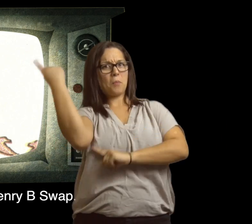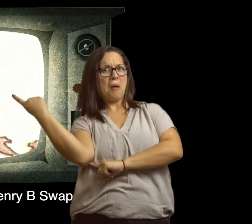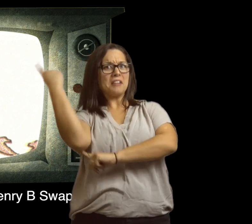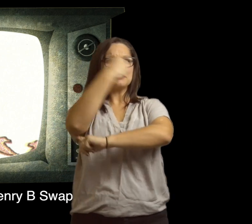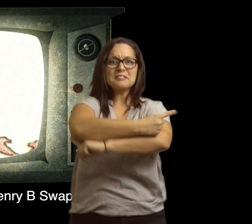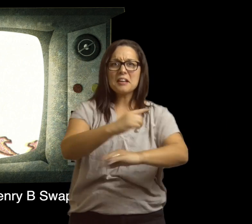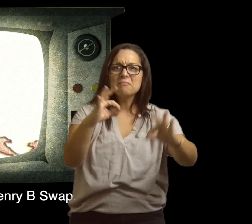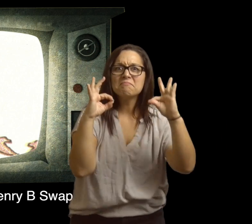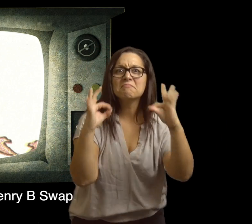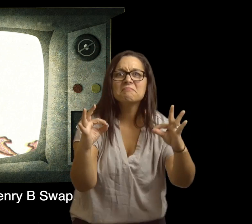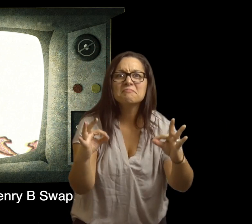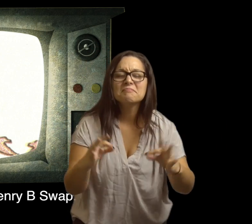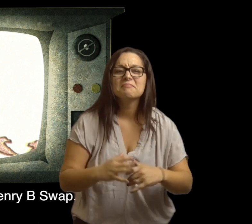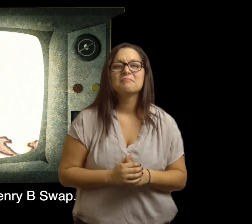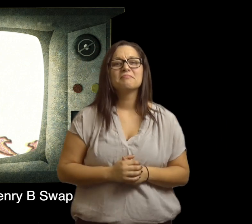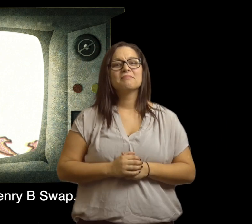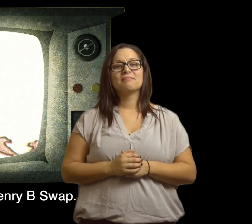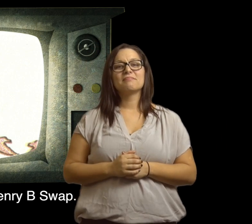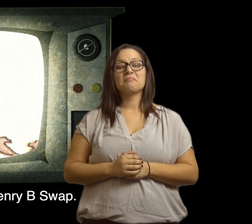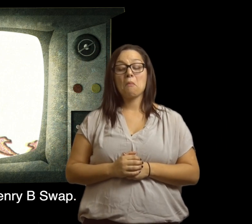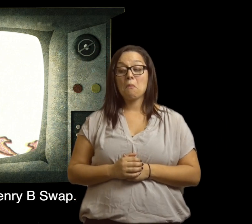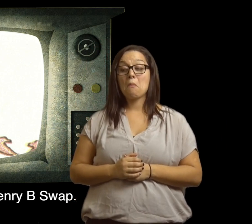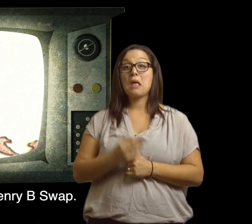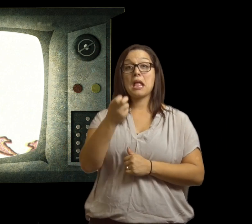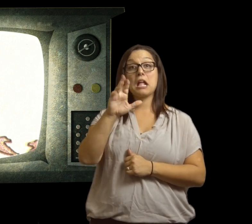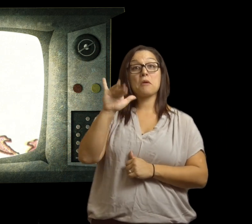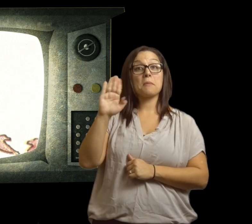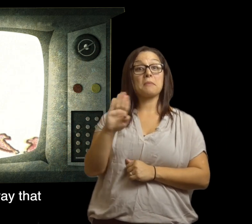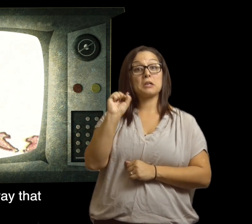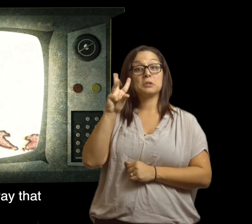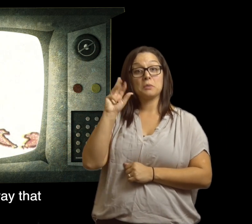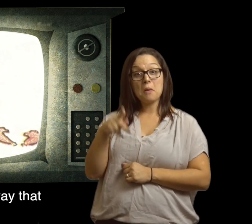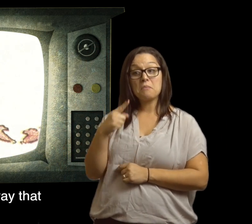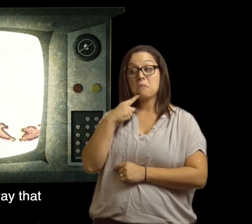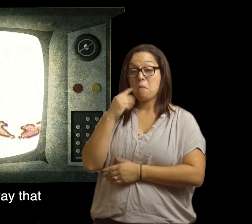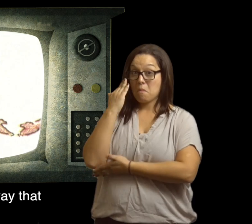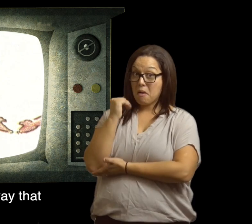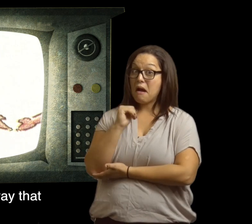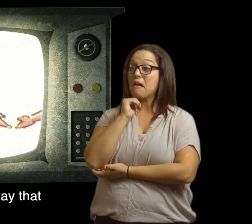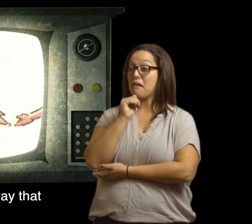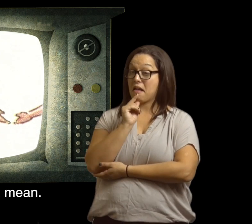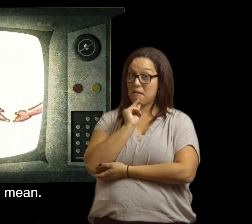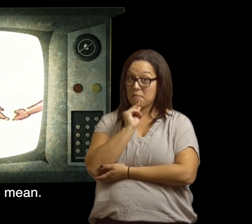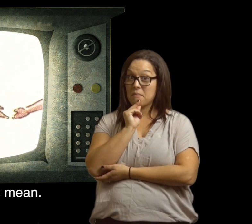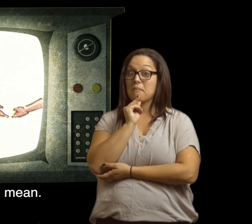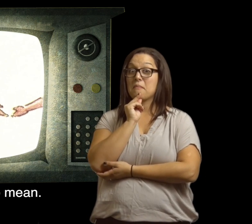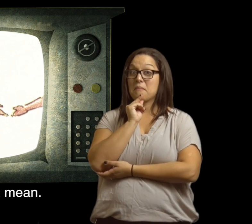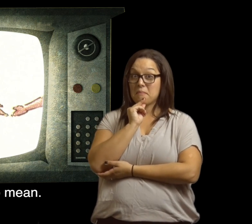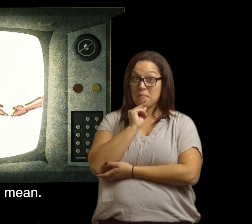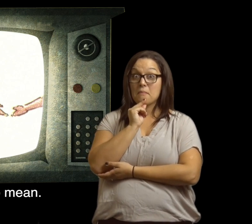Why not? Said Henry B. Swap, and smiled in a way that was not quite so